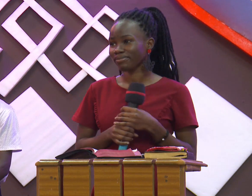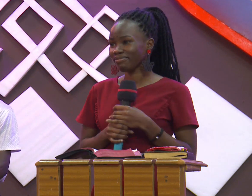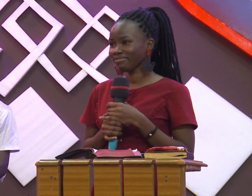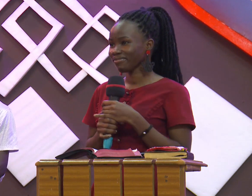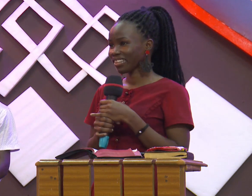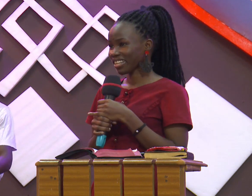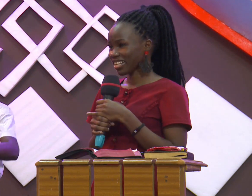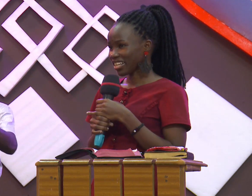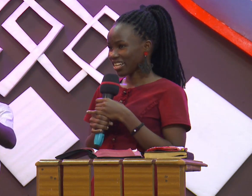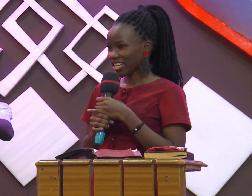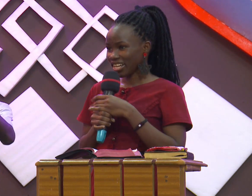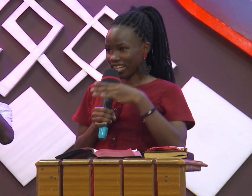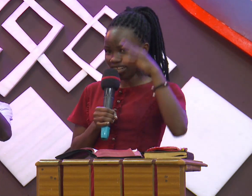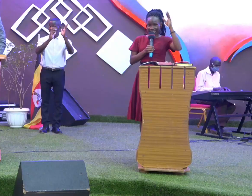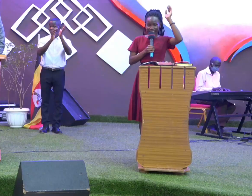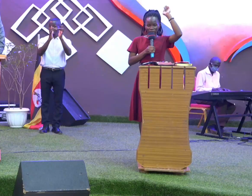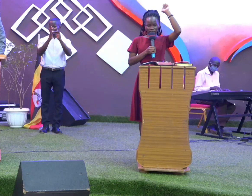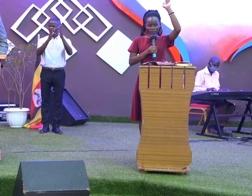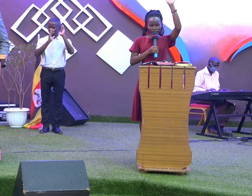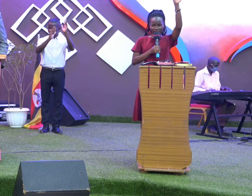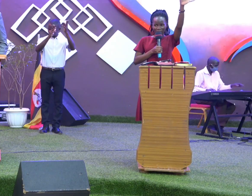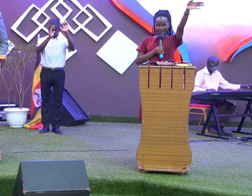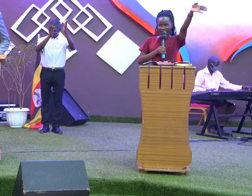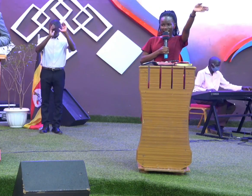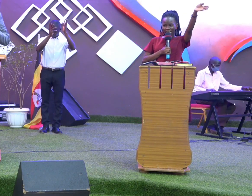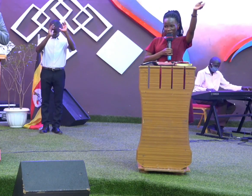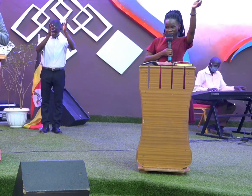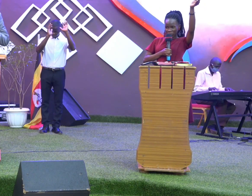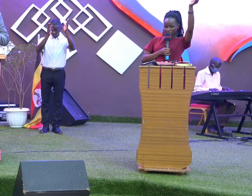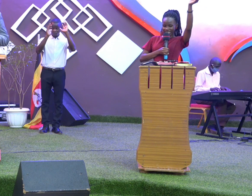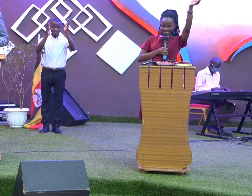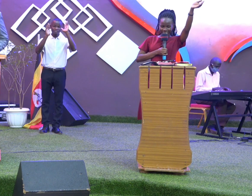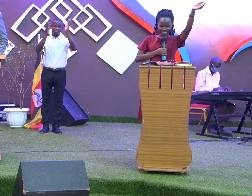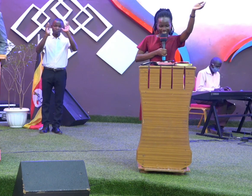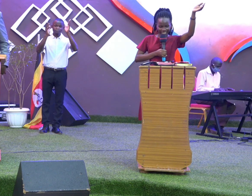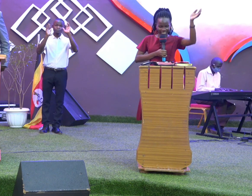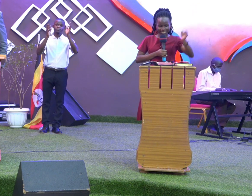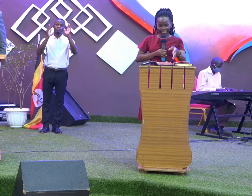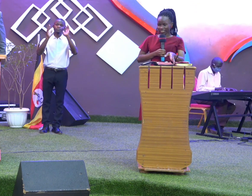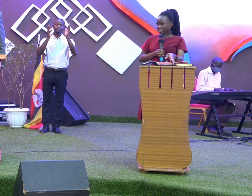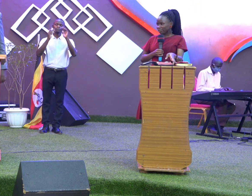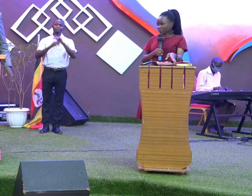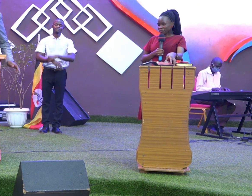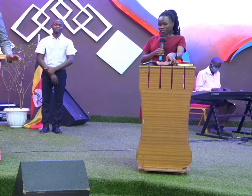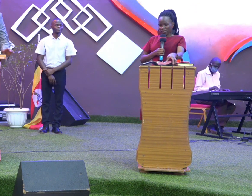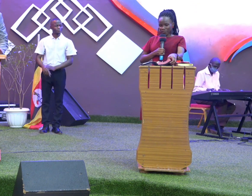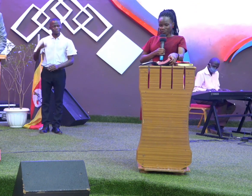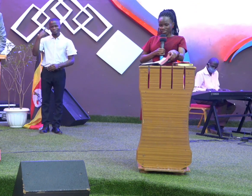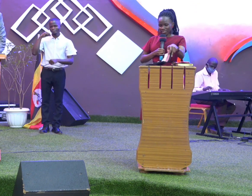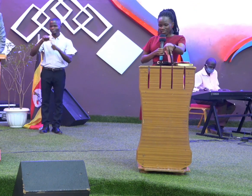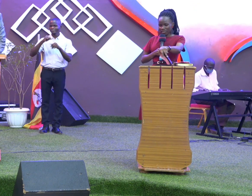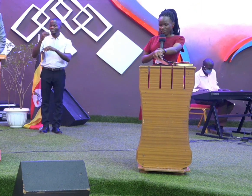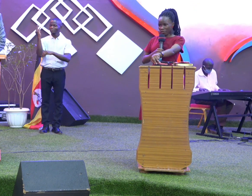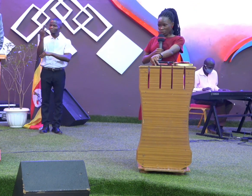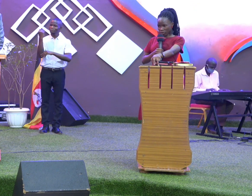Wow, tuongere Yesu engale za amanyi. Let's continue to give a mighty hand clap to Jesus. Olwenjiri eyo